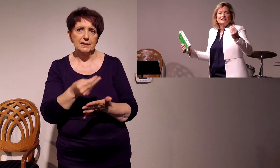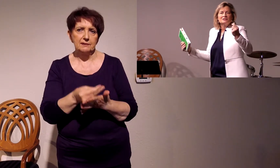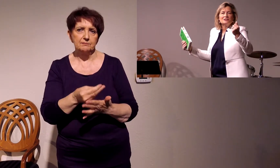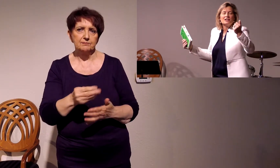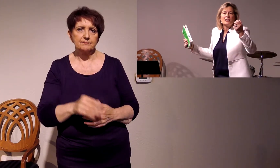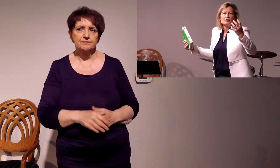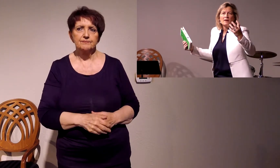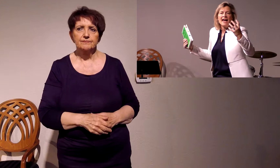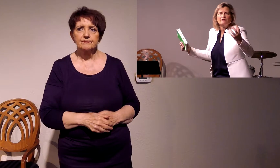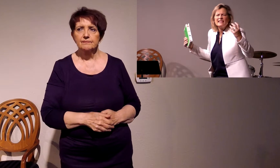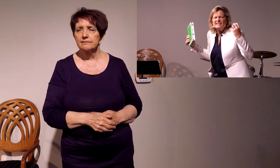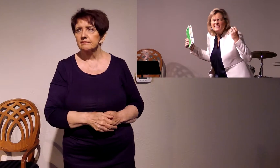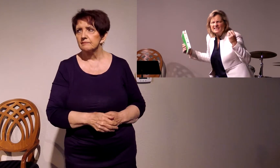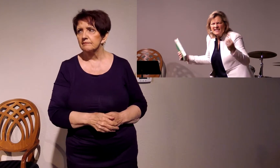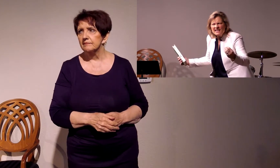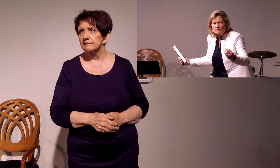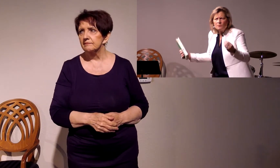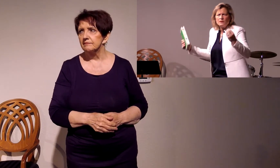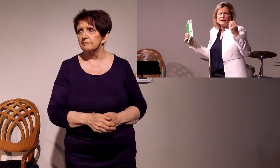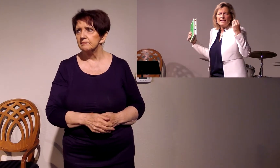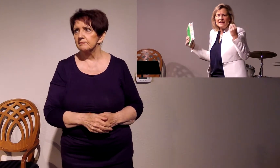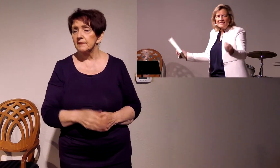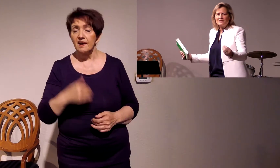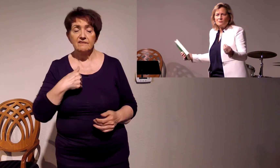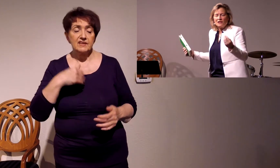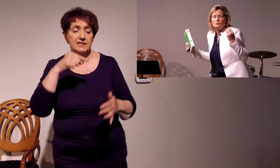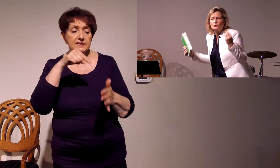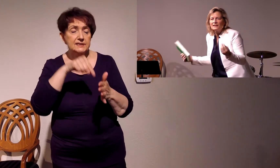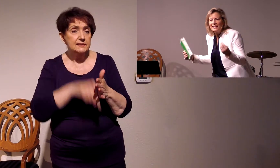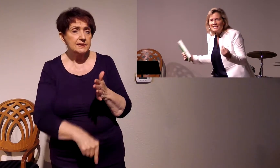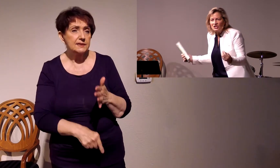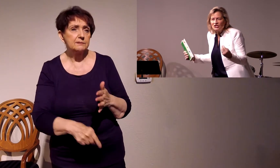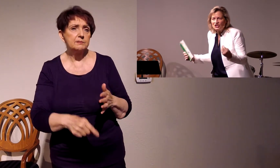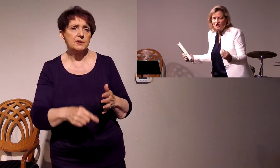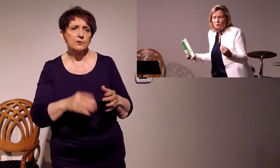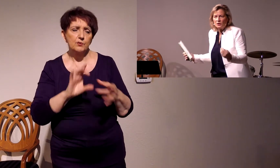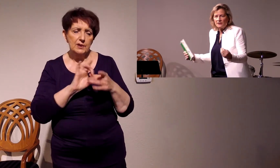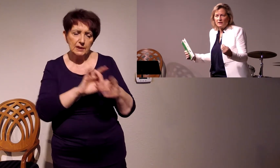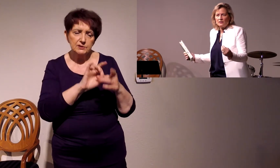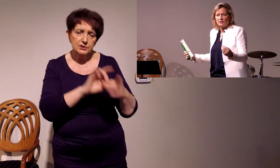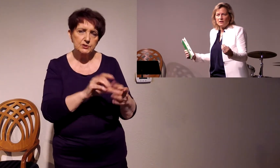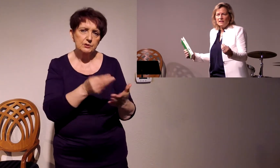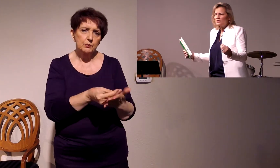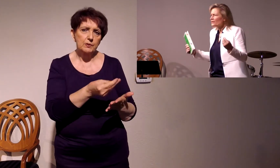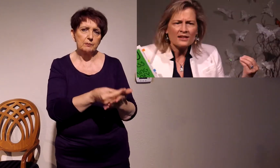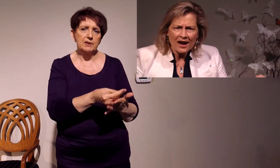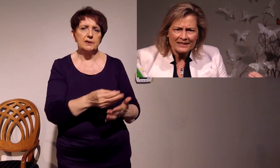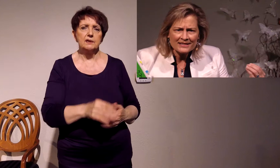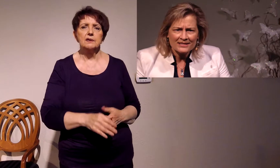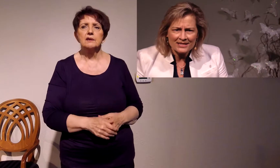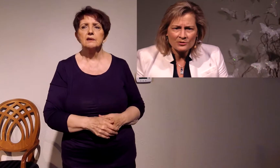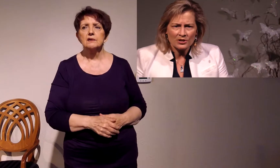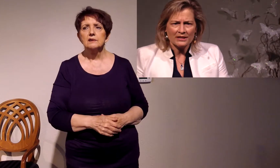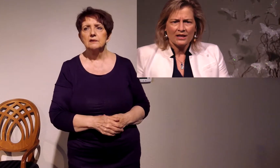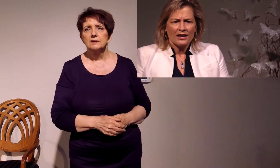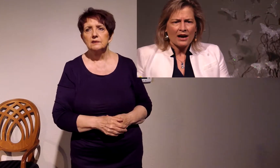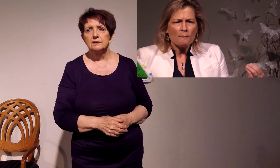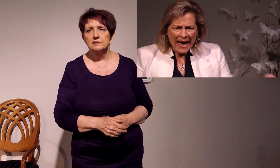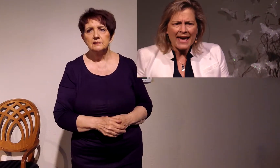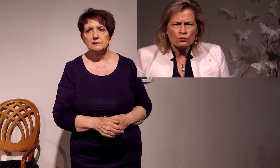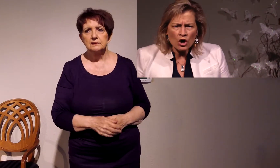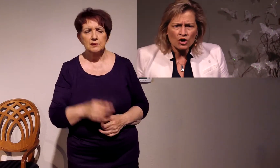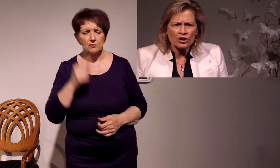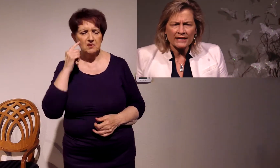of having a deep, intimate relationship with it, to not consider it